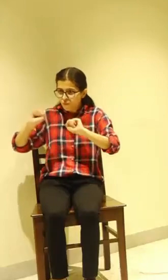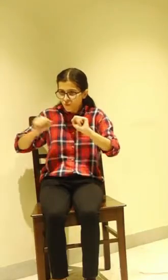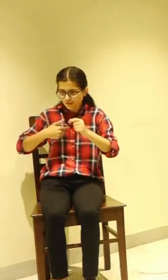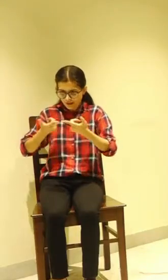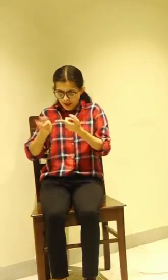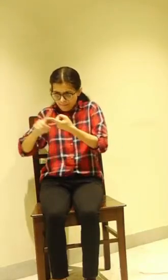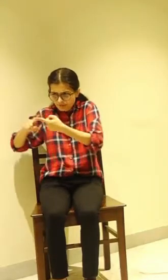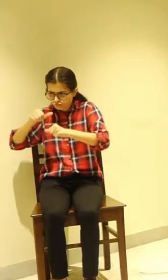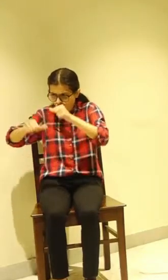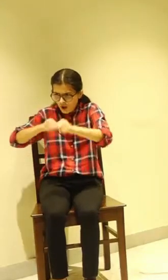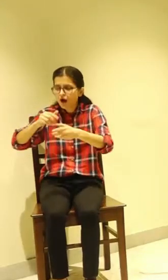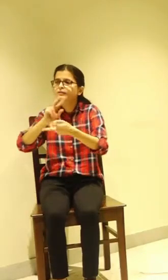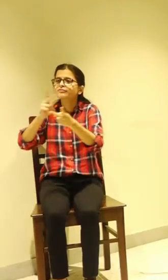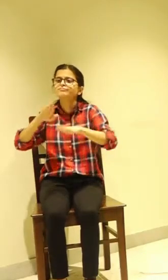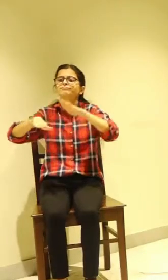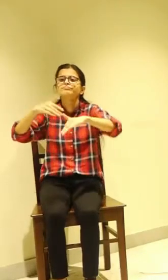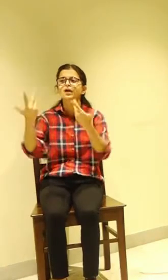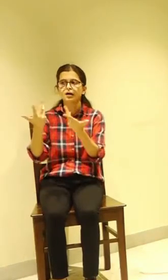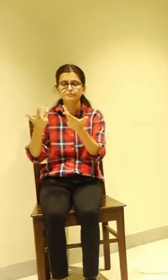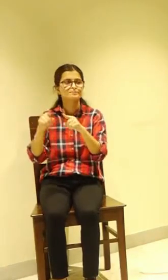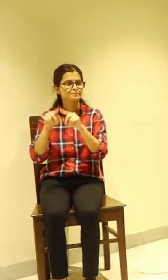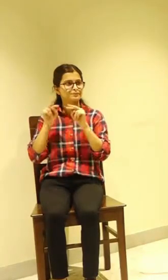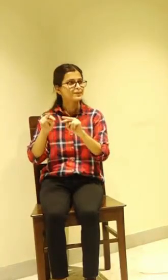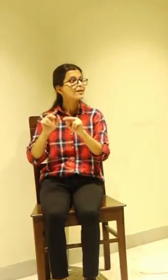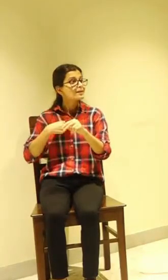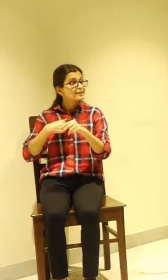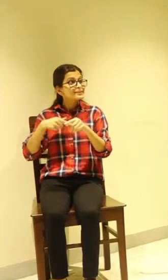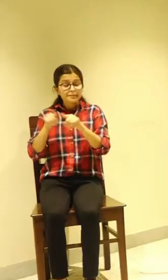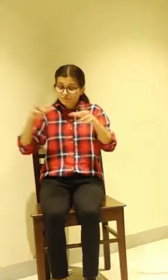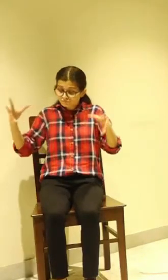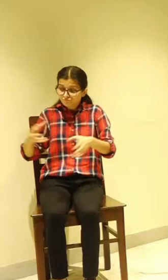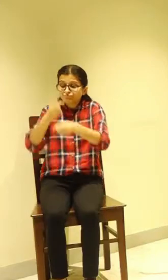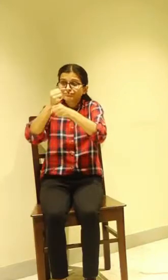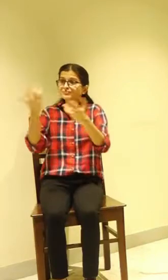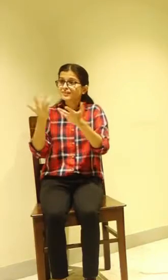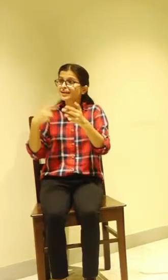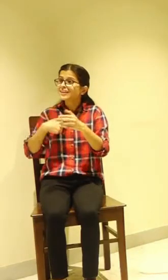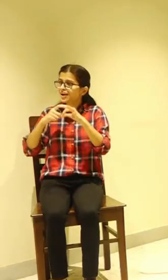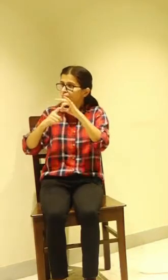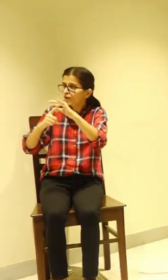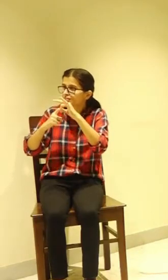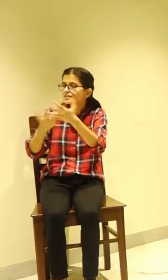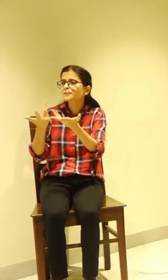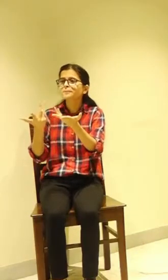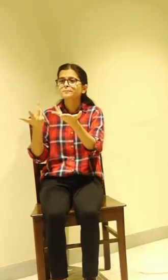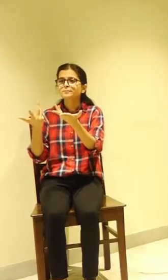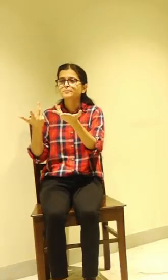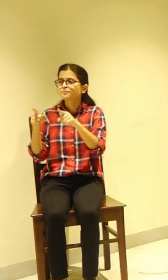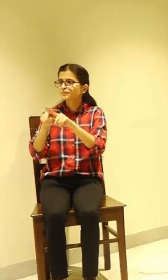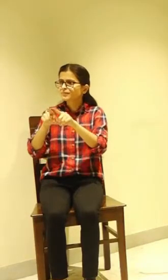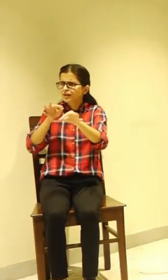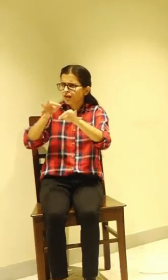abandoning due process rights. So therefore, what I conclude is that there is no question of